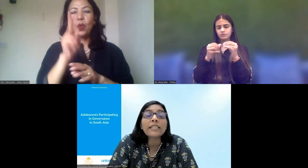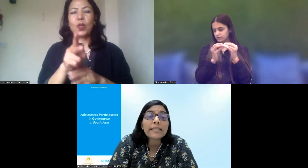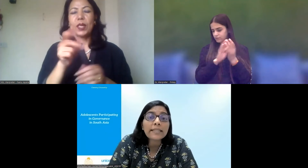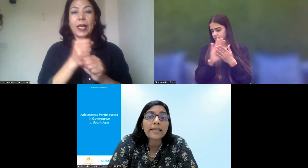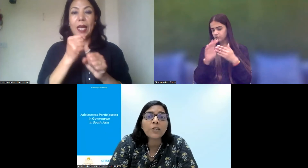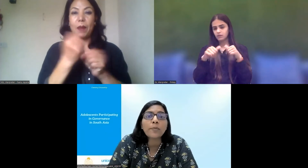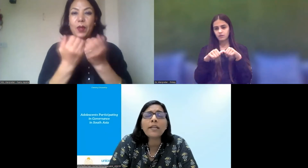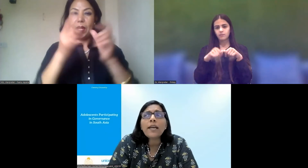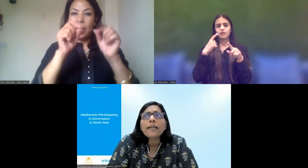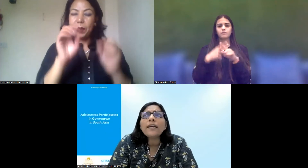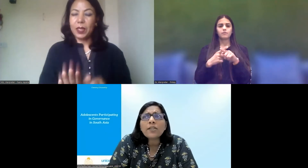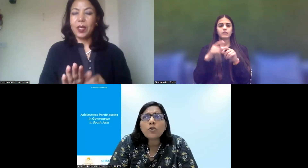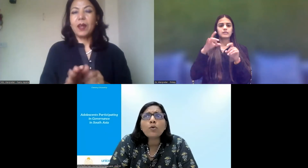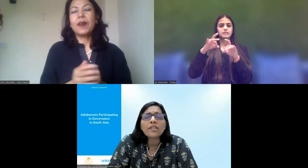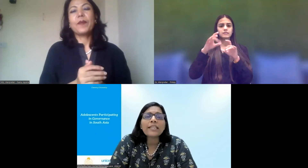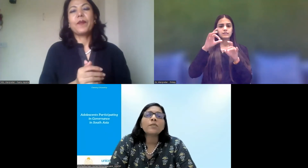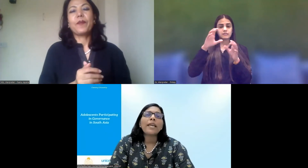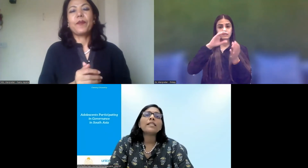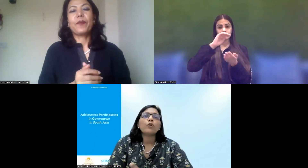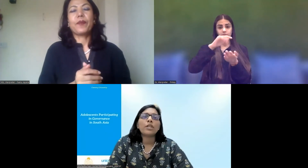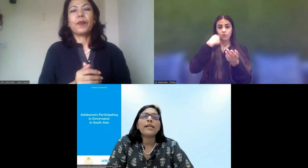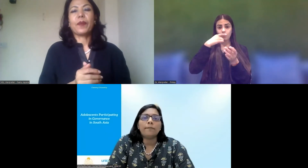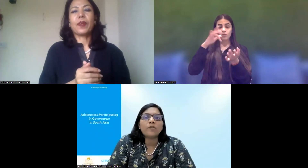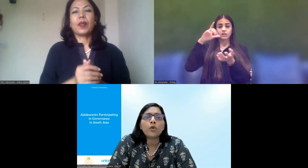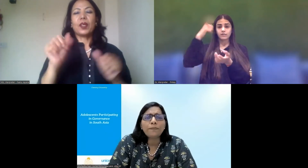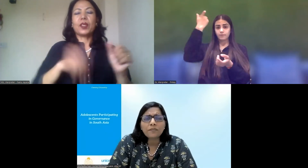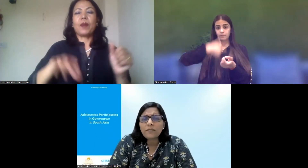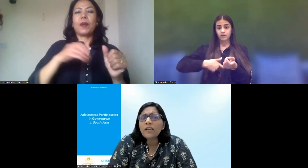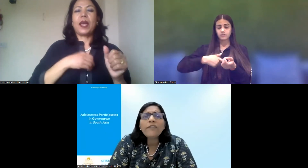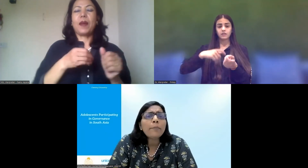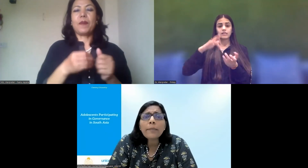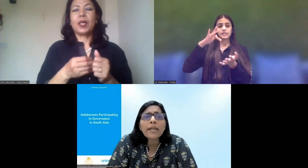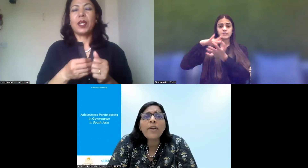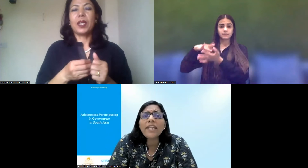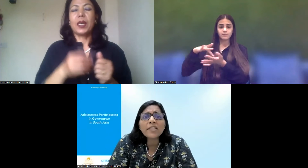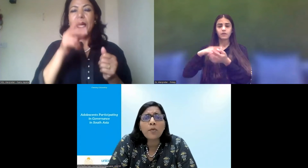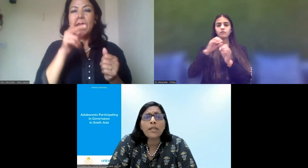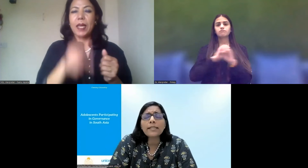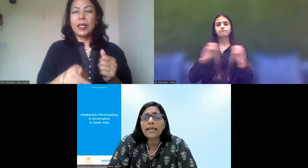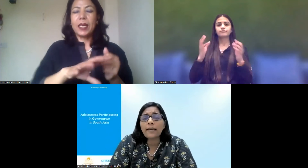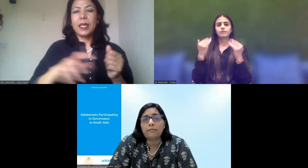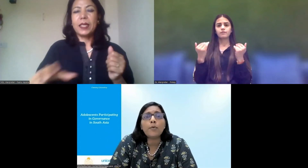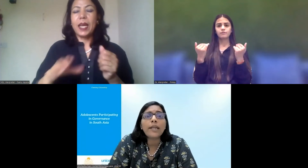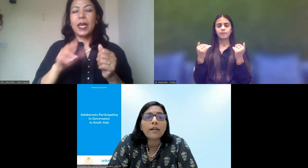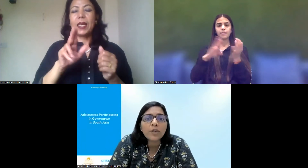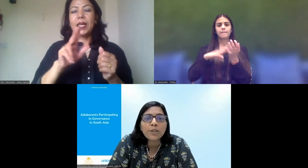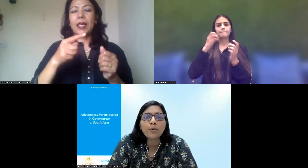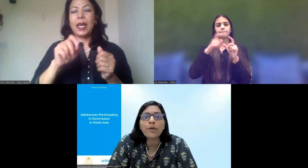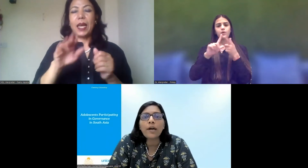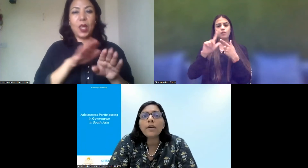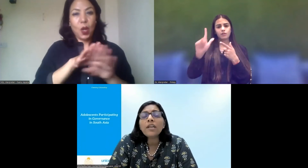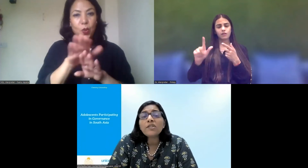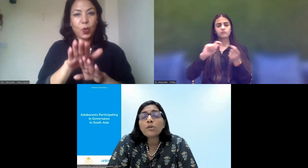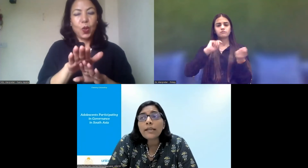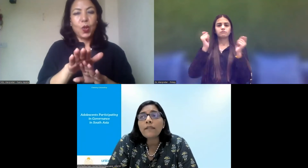for citizens engagement, there is no such space for children. So we implemented various models like community convergent